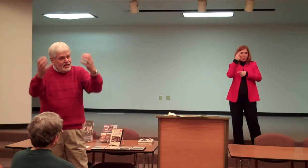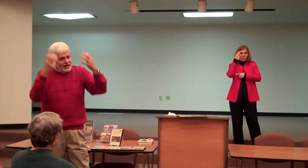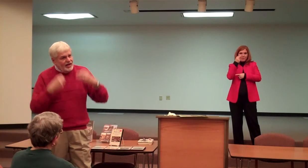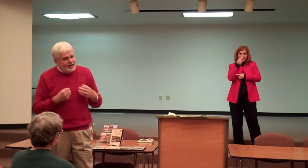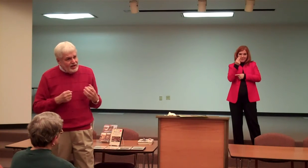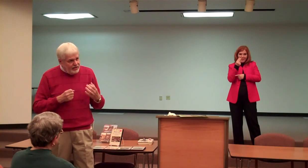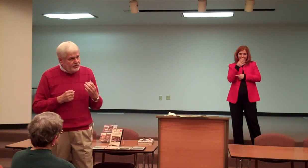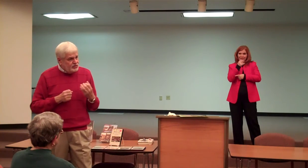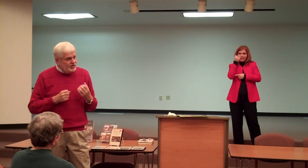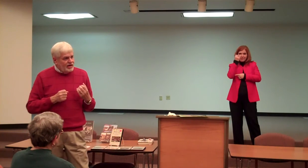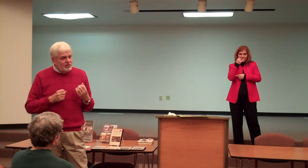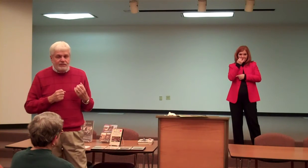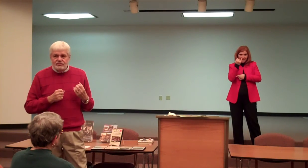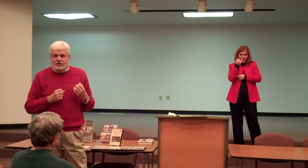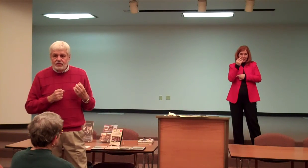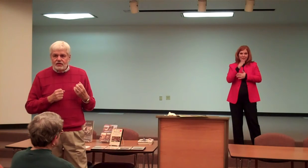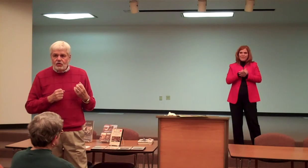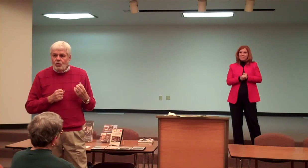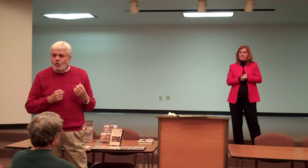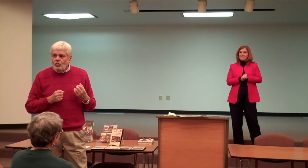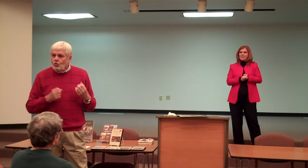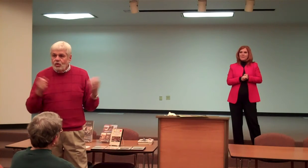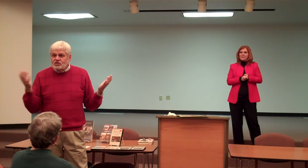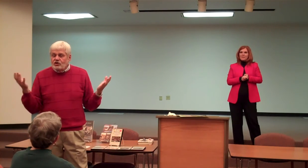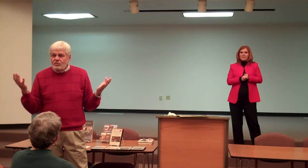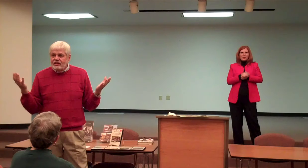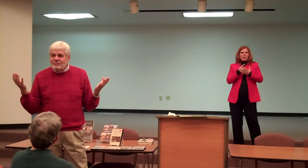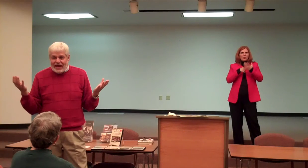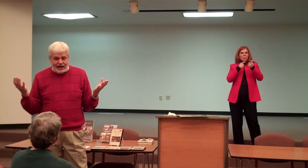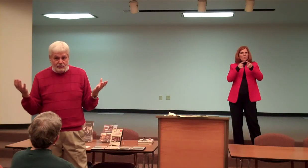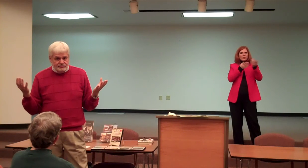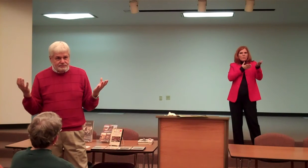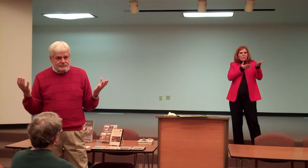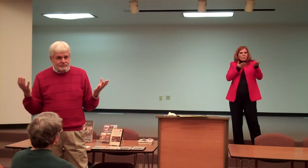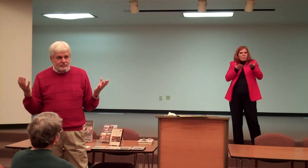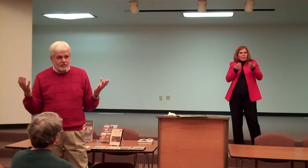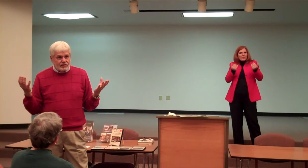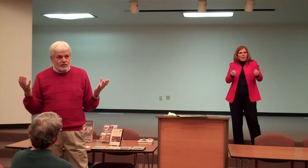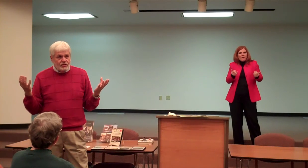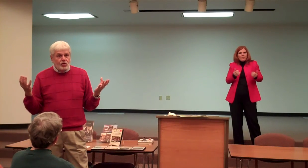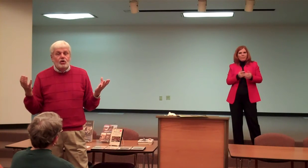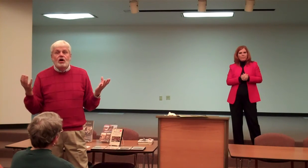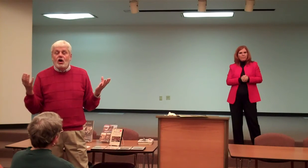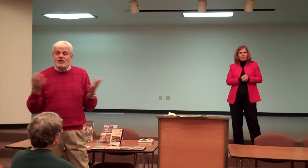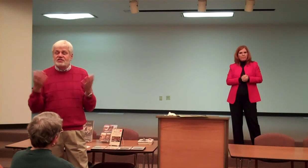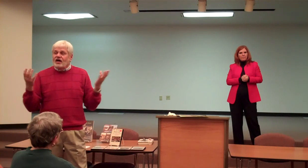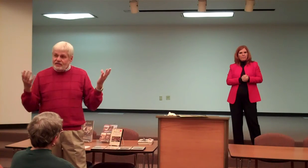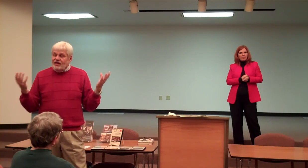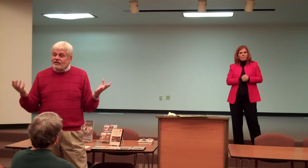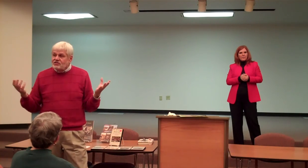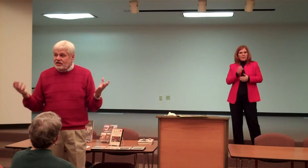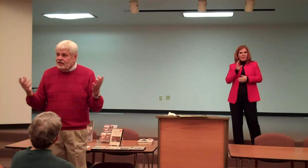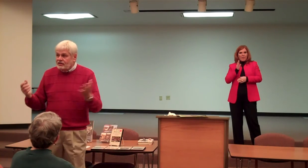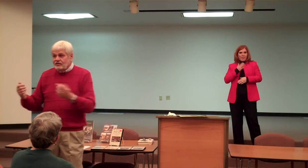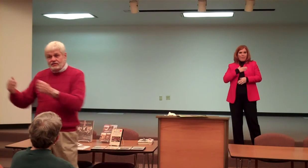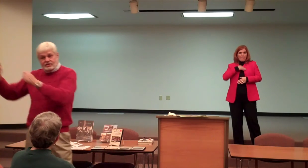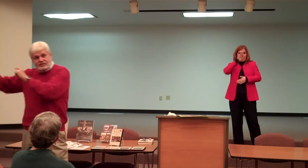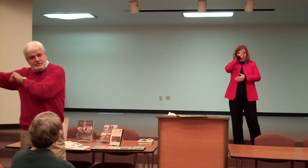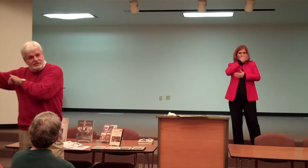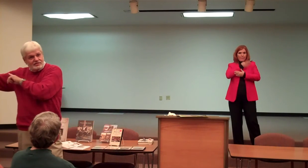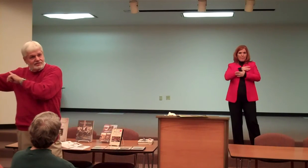Italians and others who came in, what's going to bring them now? Our son lives